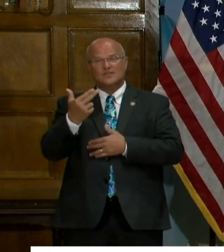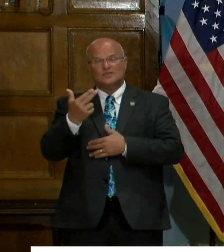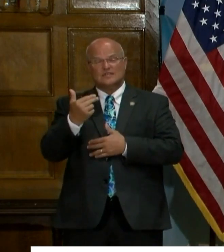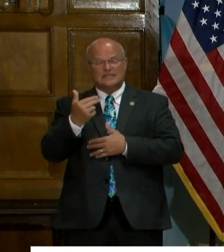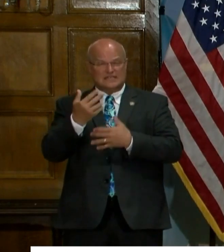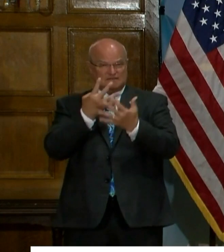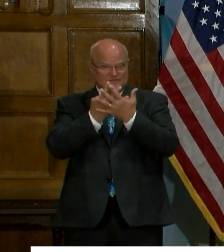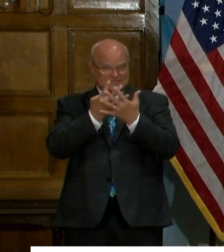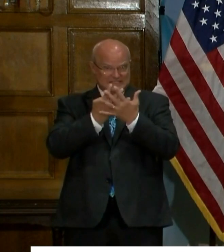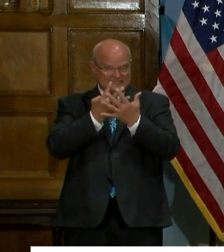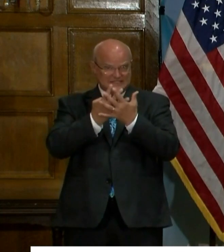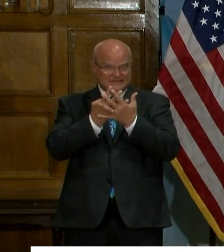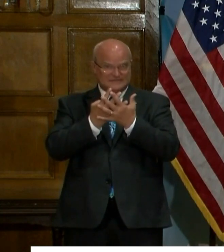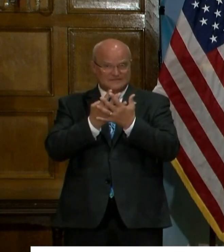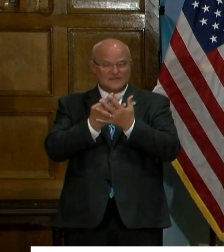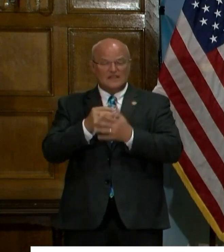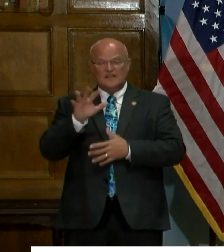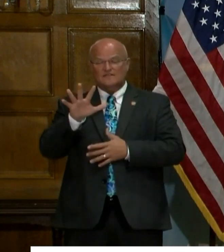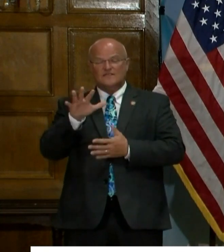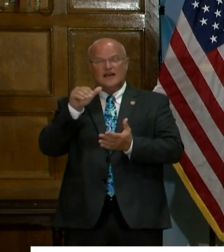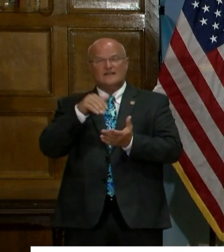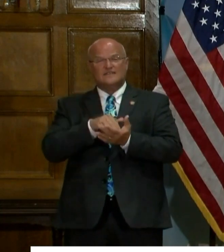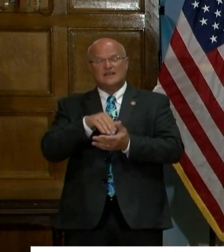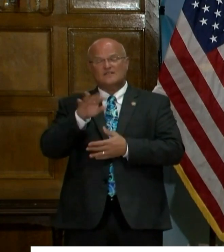are in correctional facilities, and